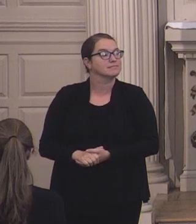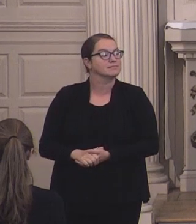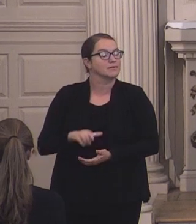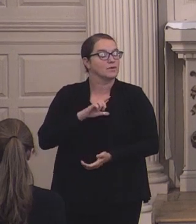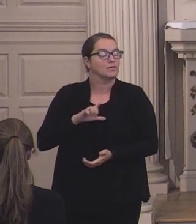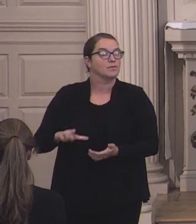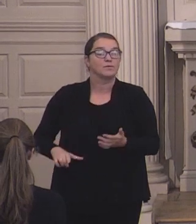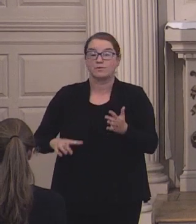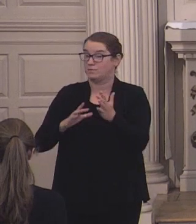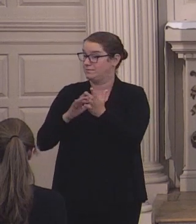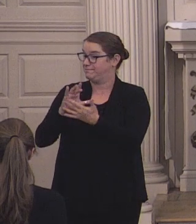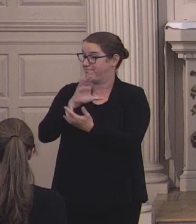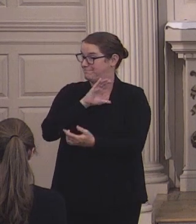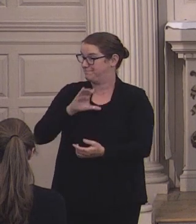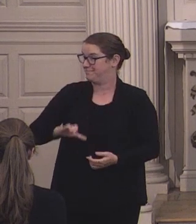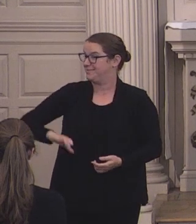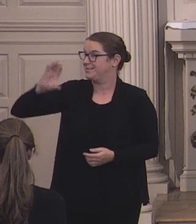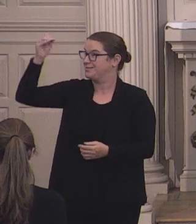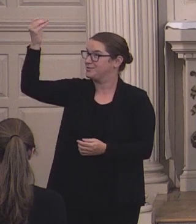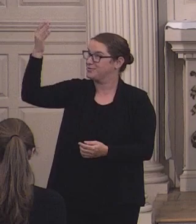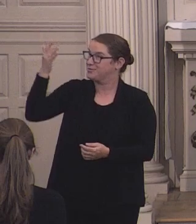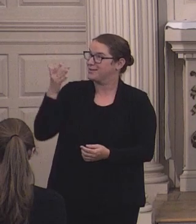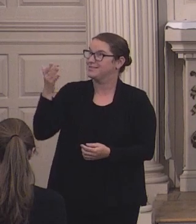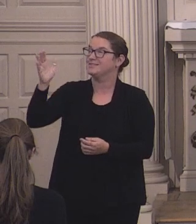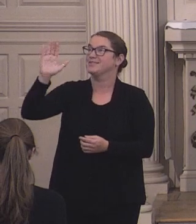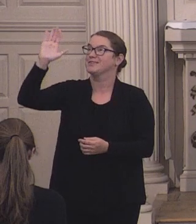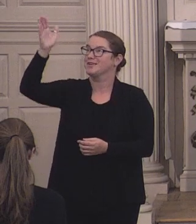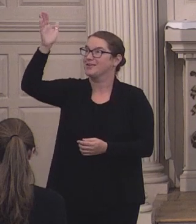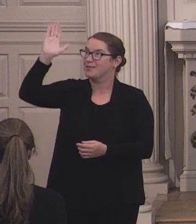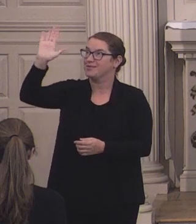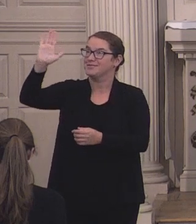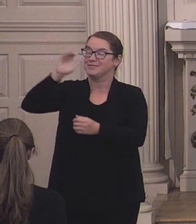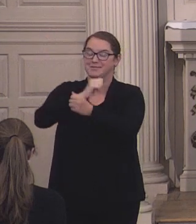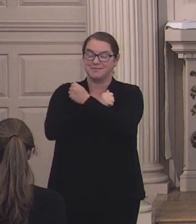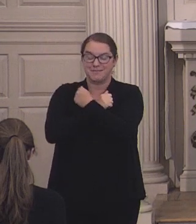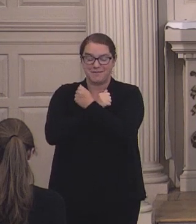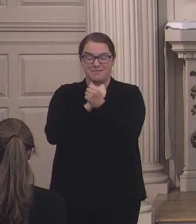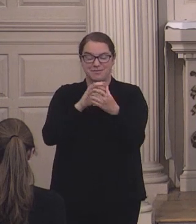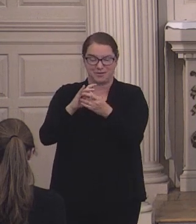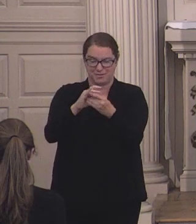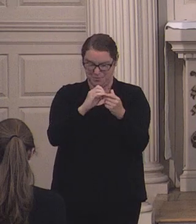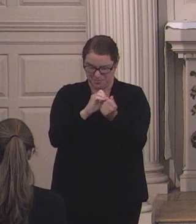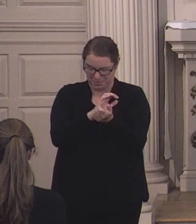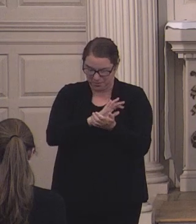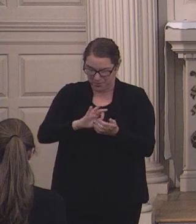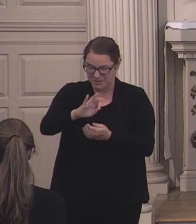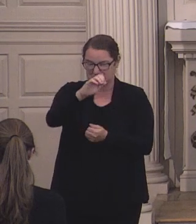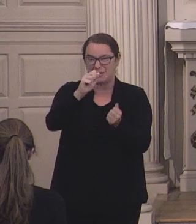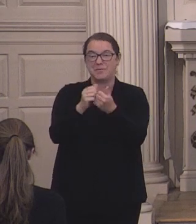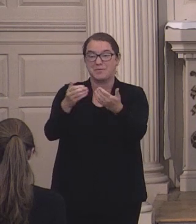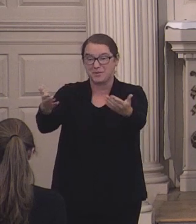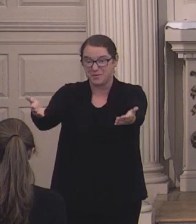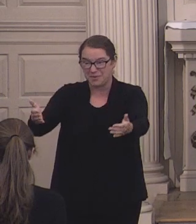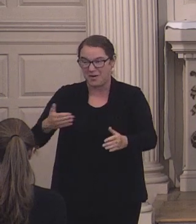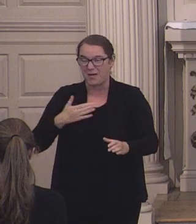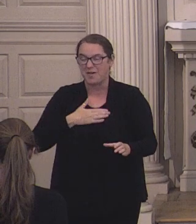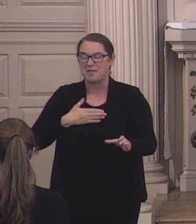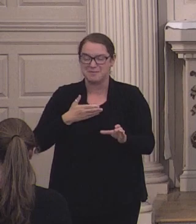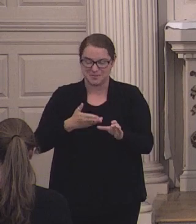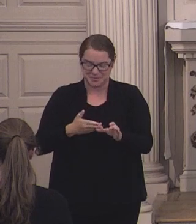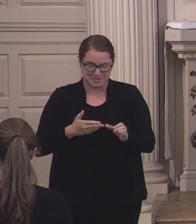The grace of our Lord Jesus Christ, and the love of God, and the communion of the Holy Spirit be with you